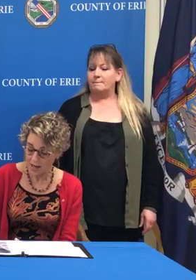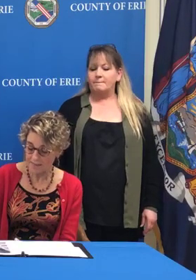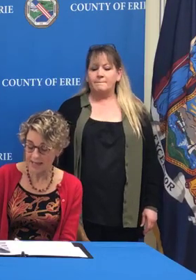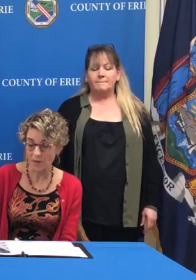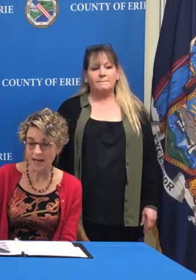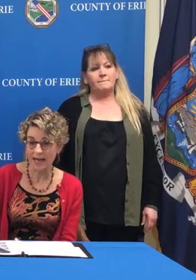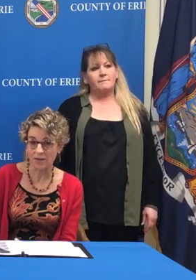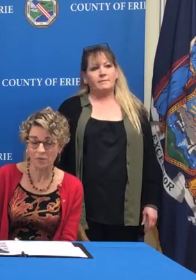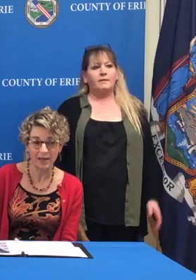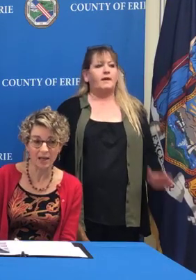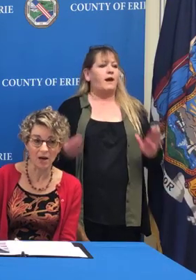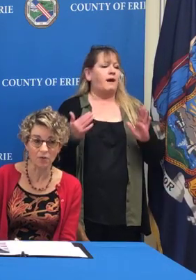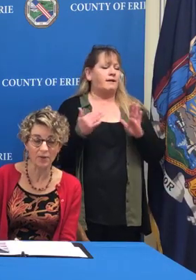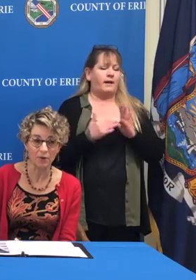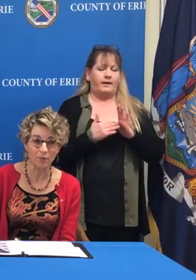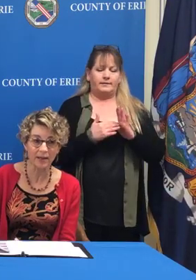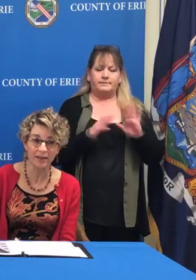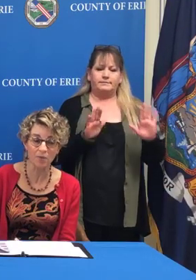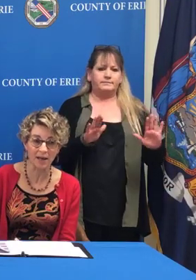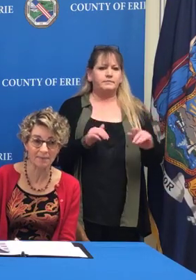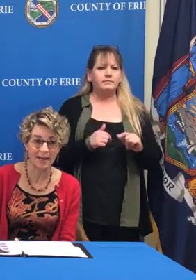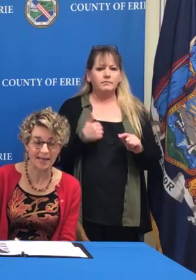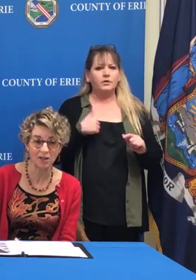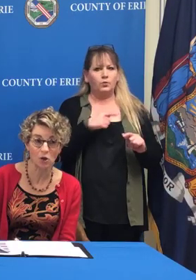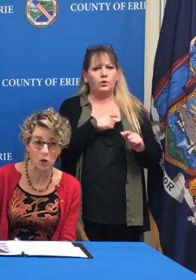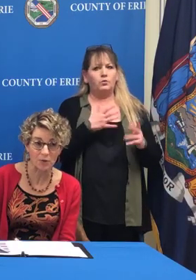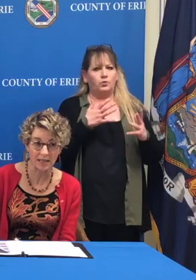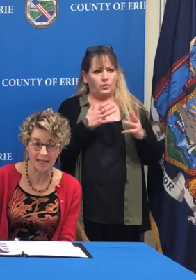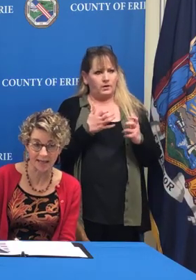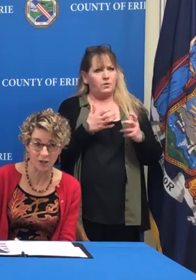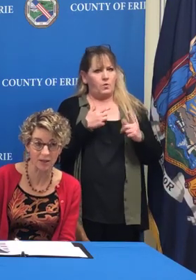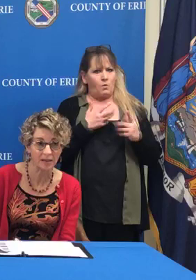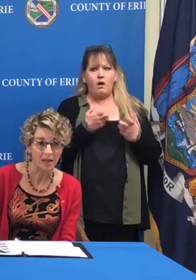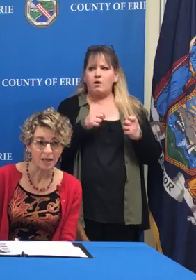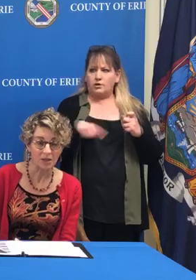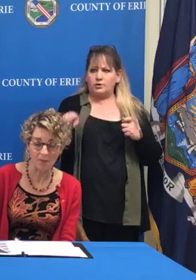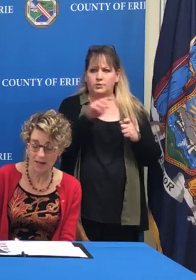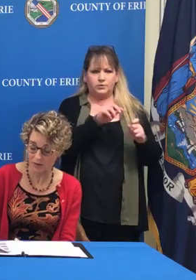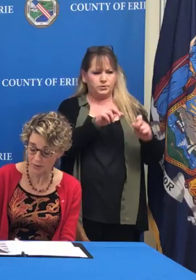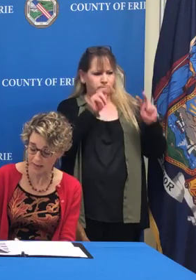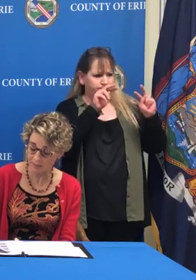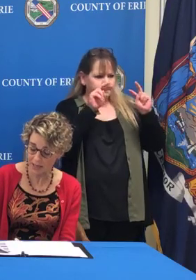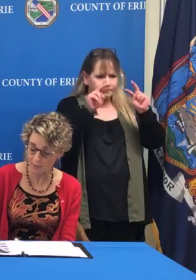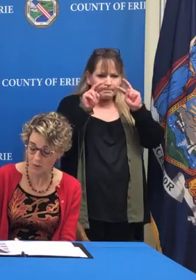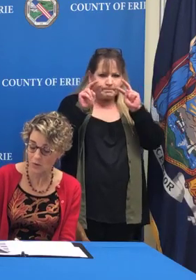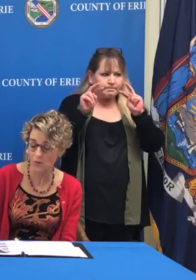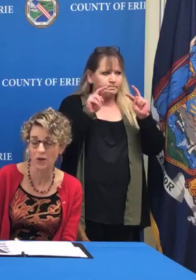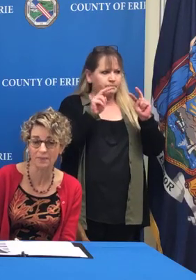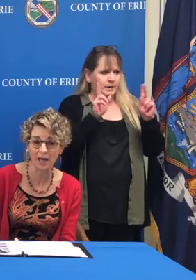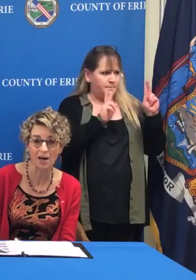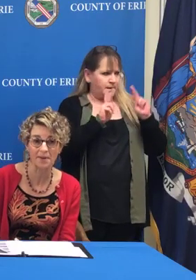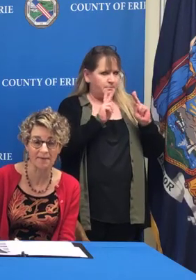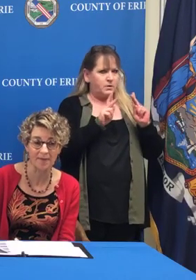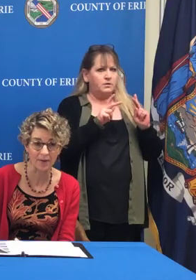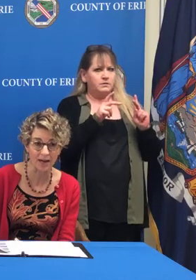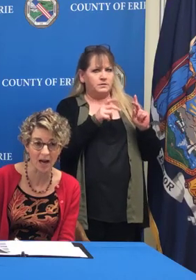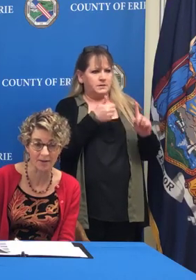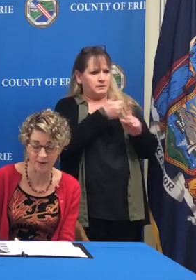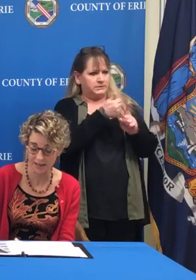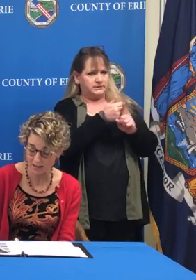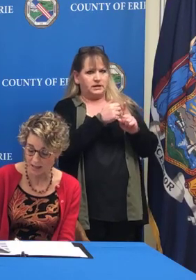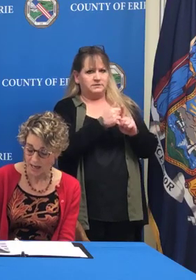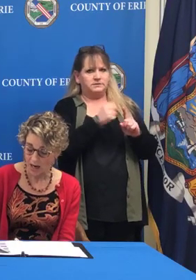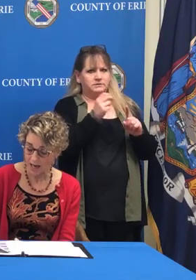So, again, we are, really want to pay close attention to monitoring people who could become a very